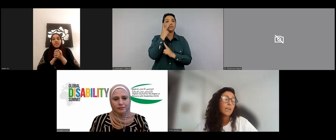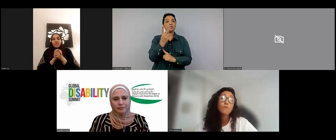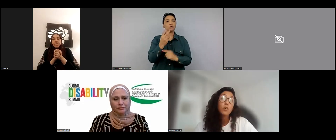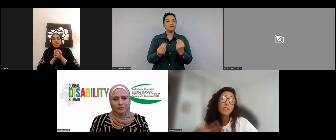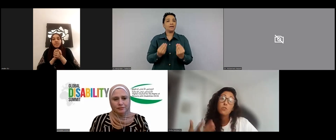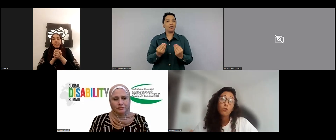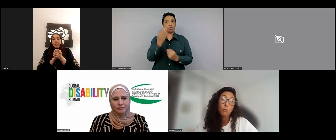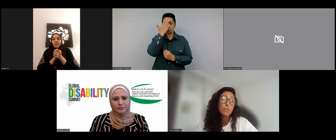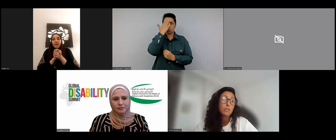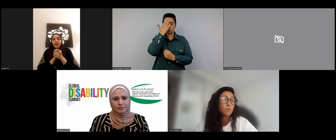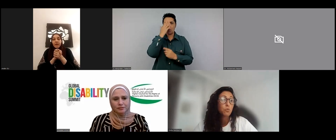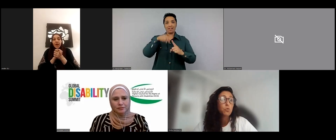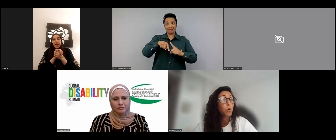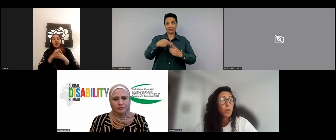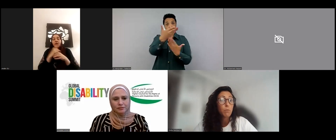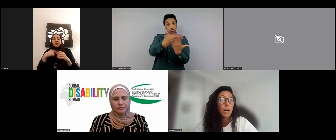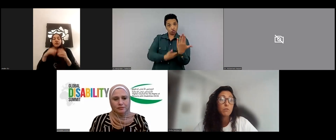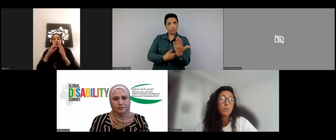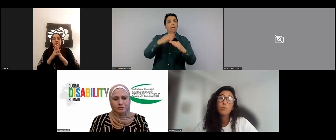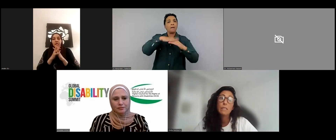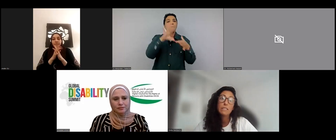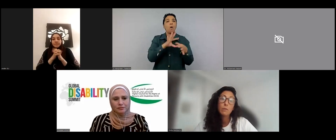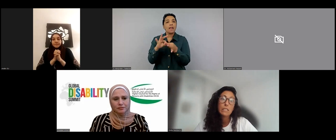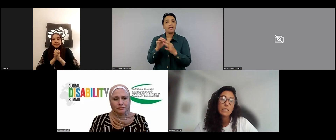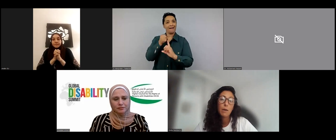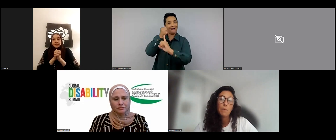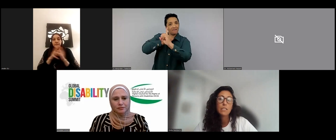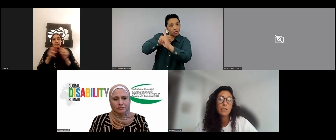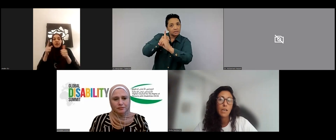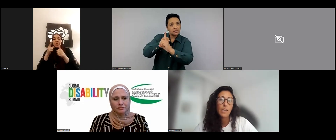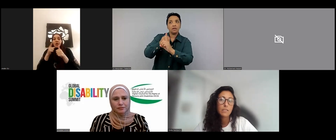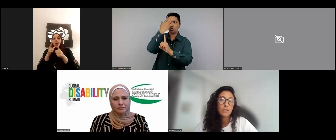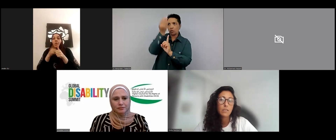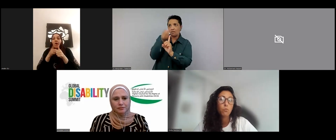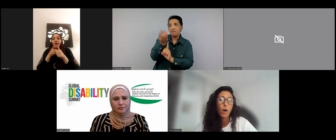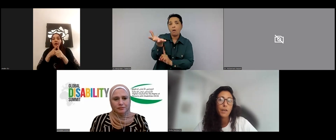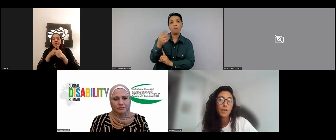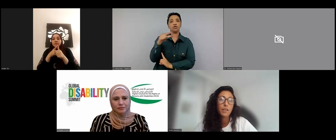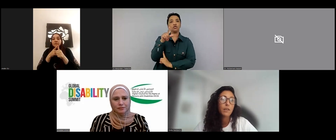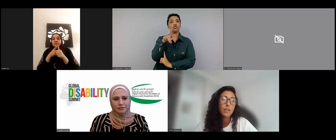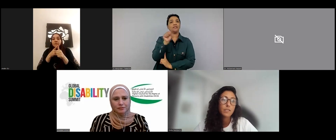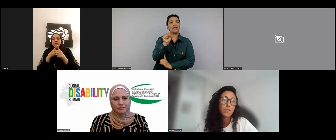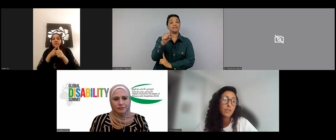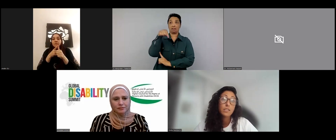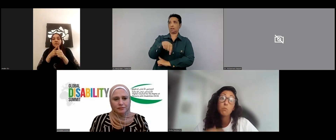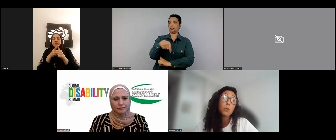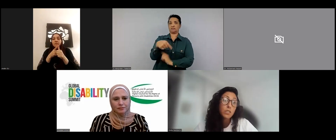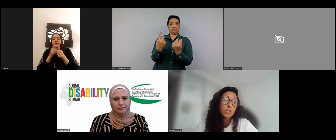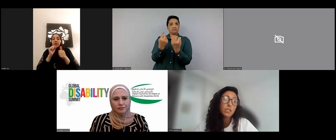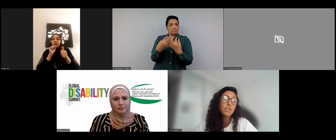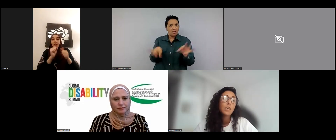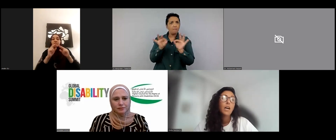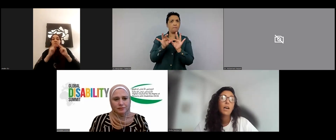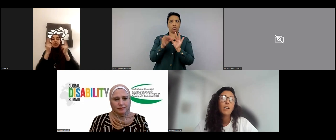an advocacy document to talk about the Global Disability Summit and why it's